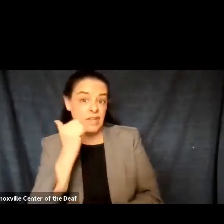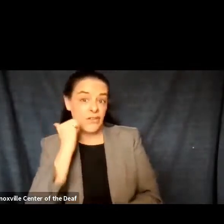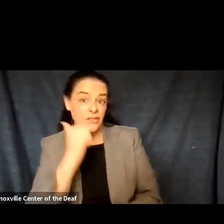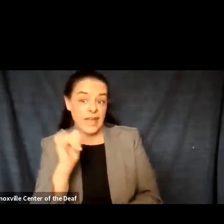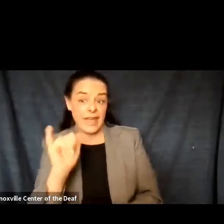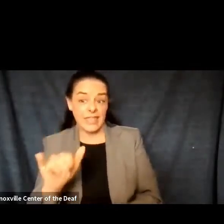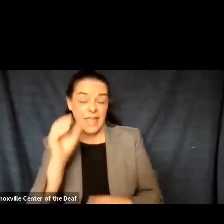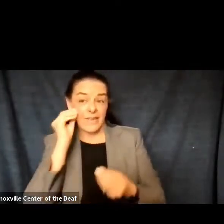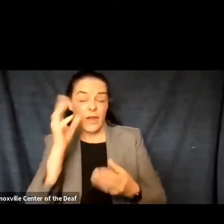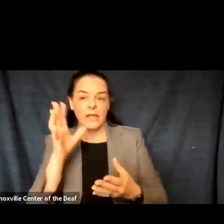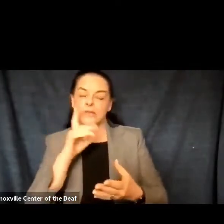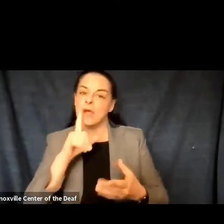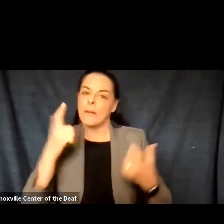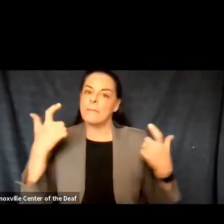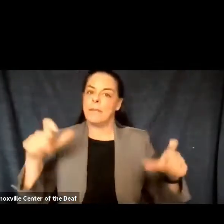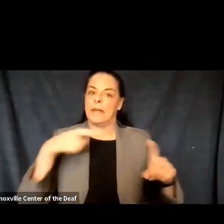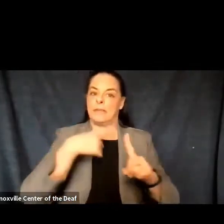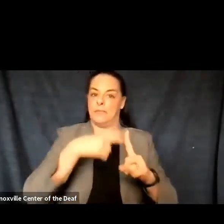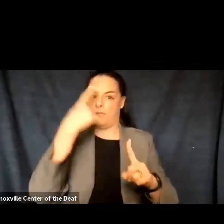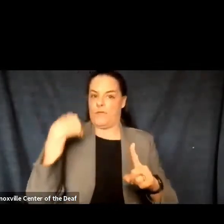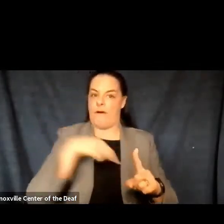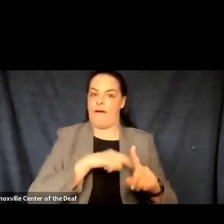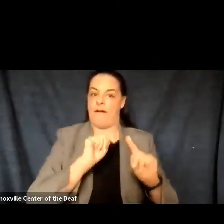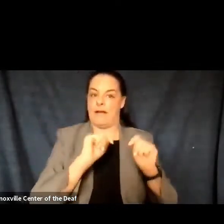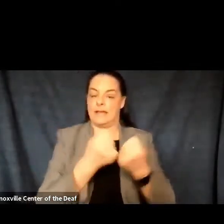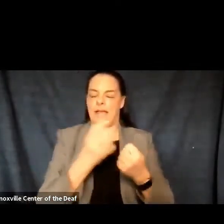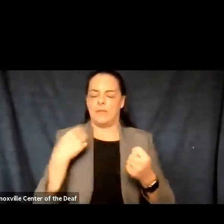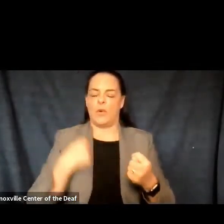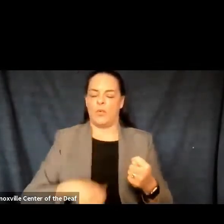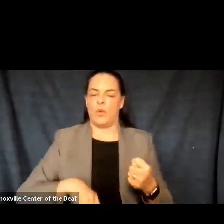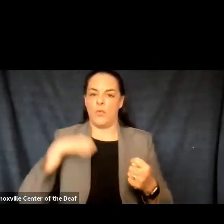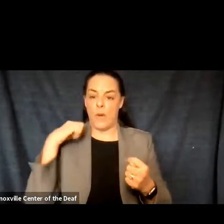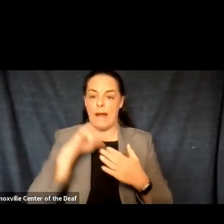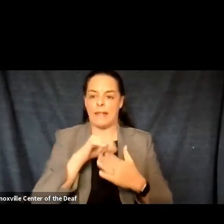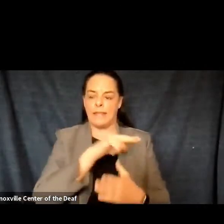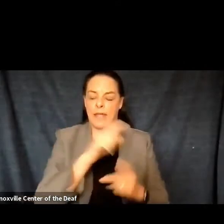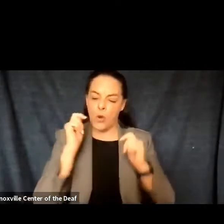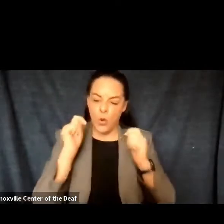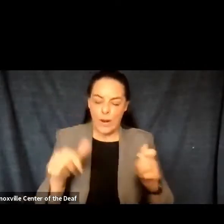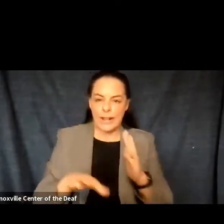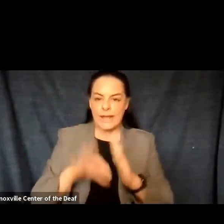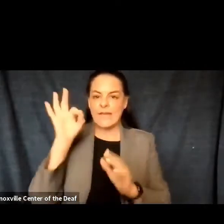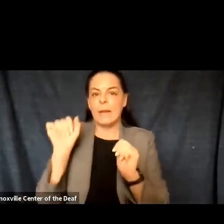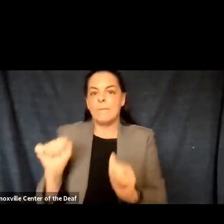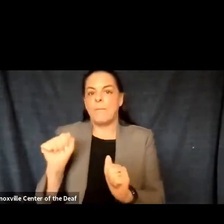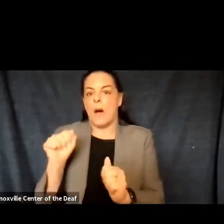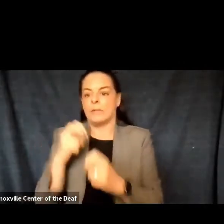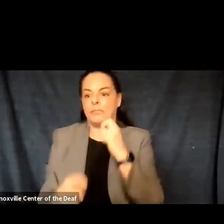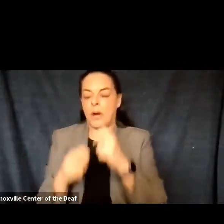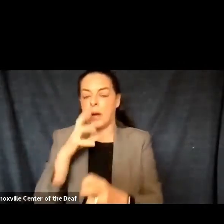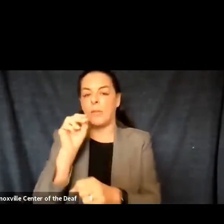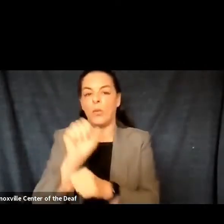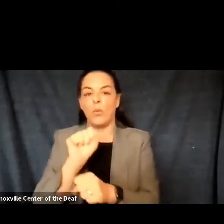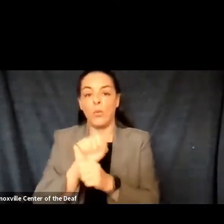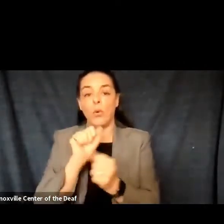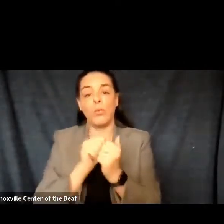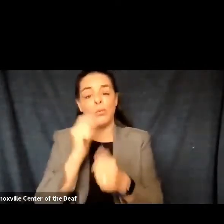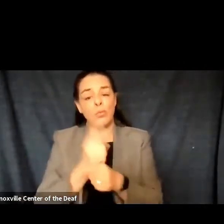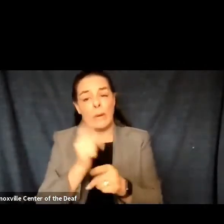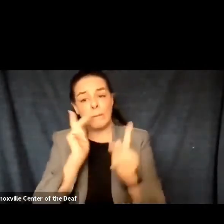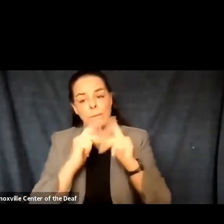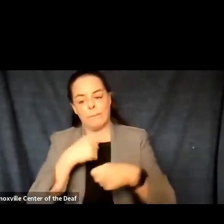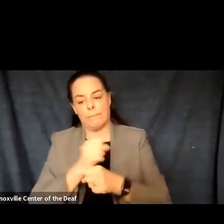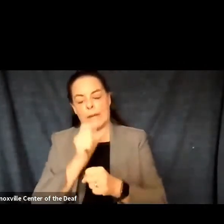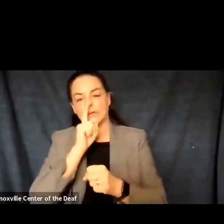huge lift for our team, and we are very proud of the way they quickly identified a potential issue and worked with appropriate folks to ensure that